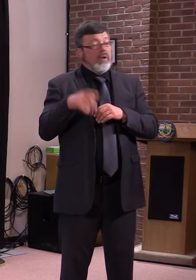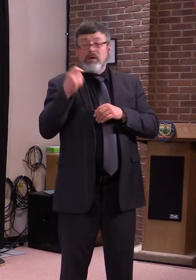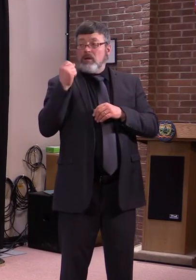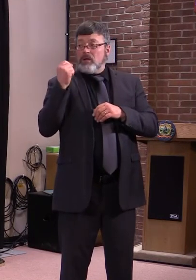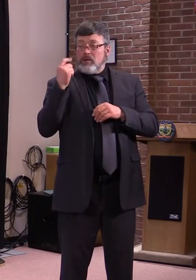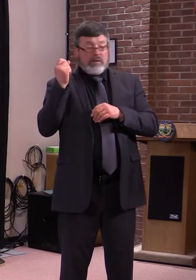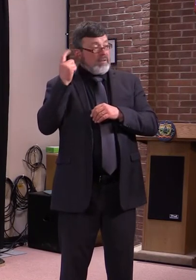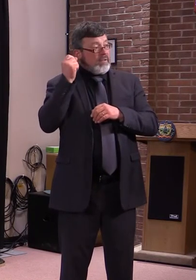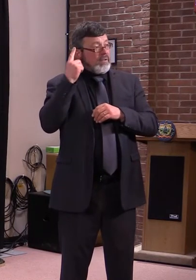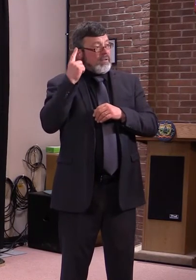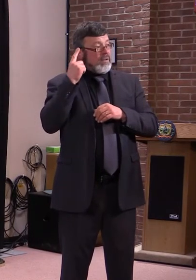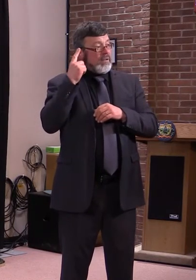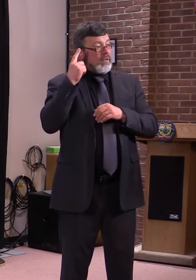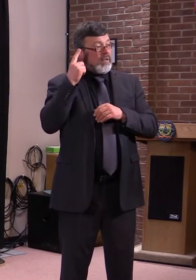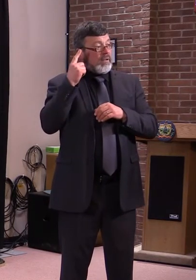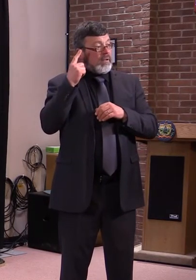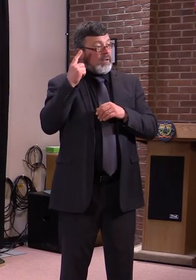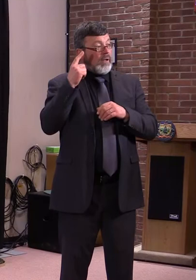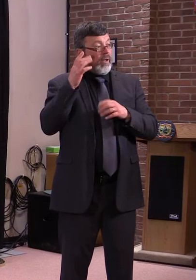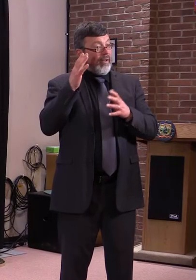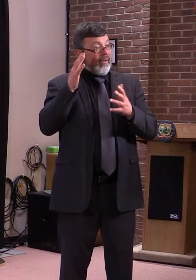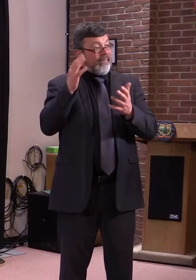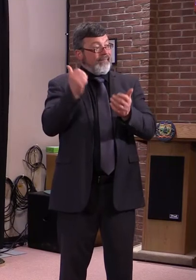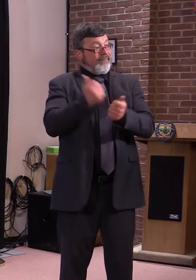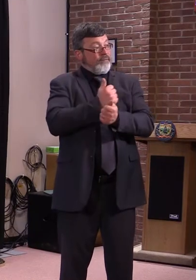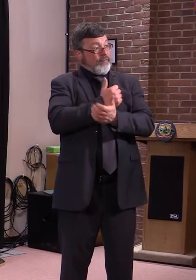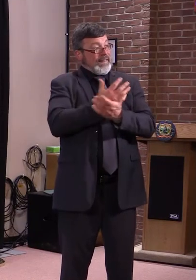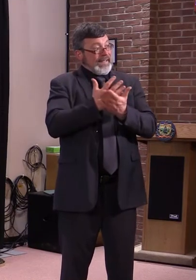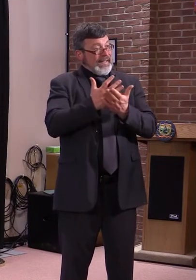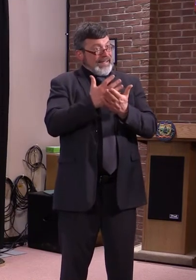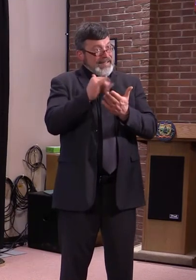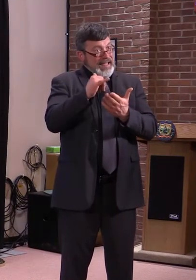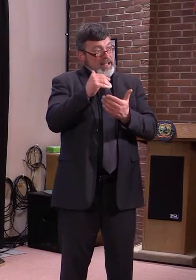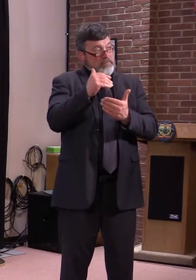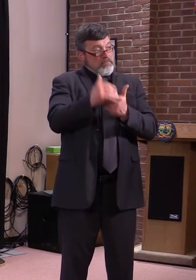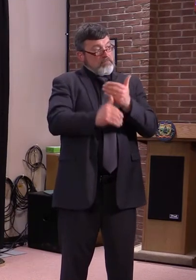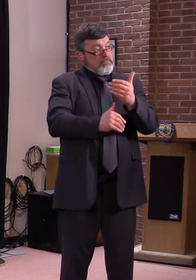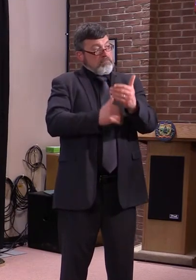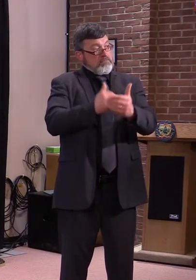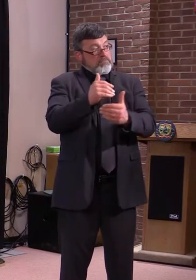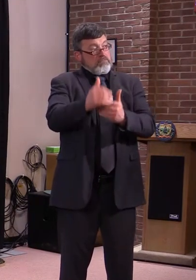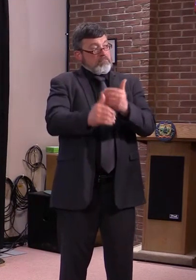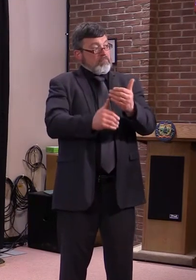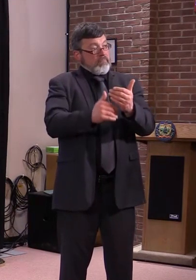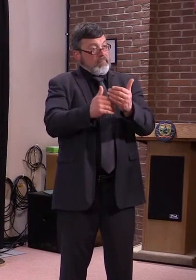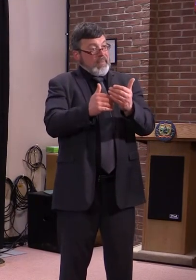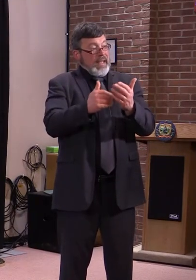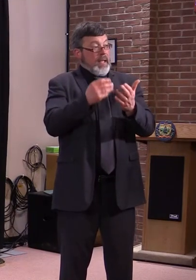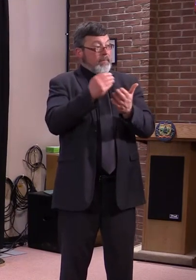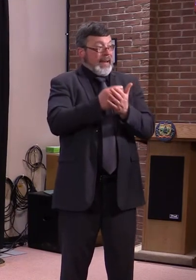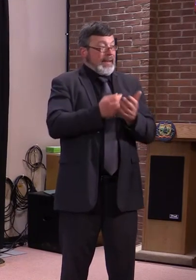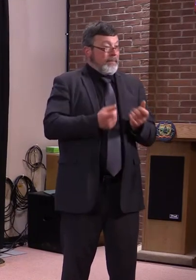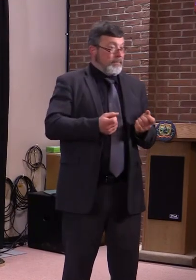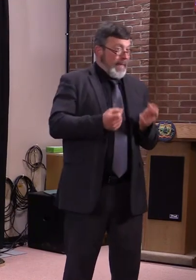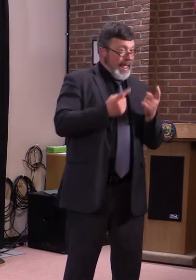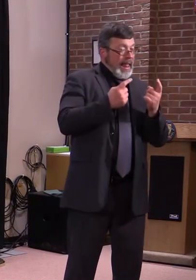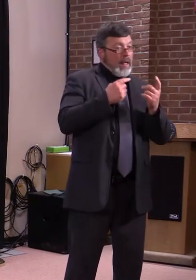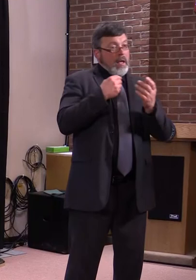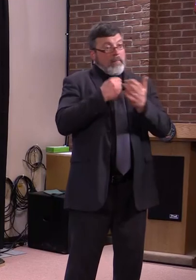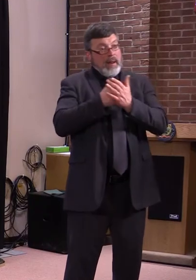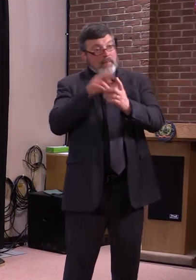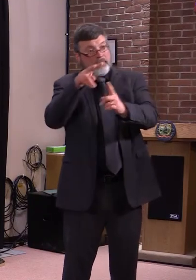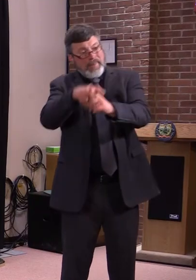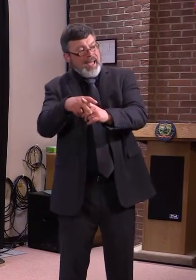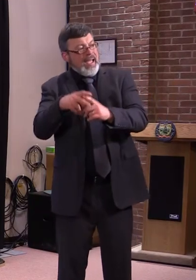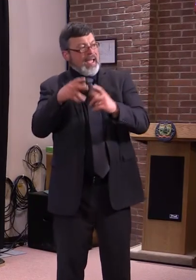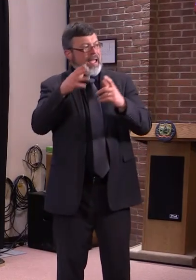everything that comes along with that, spending the money strategically in a short period of time. So